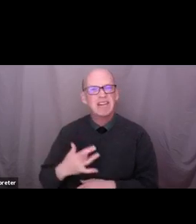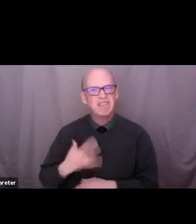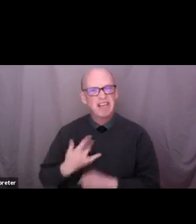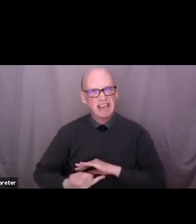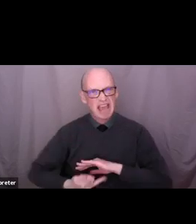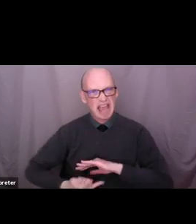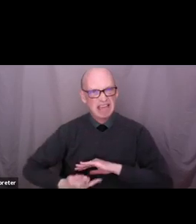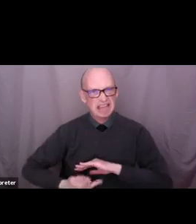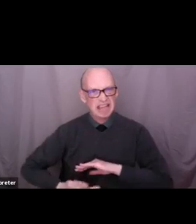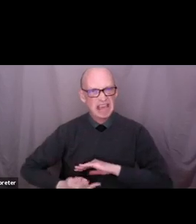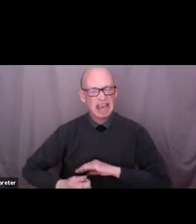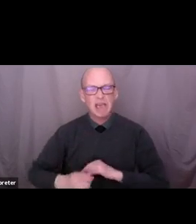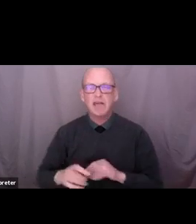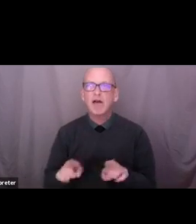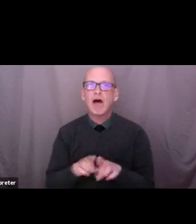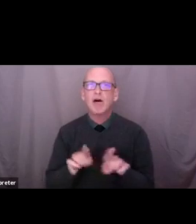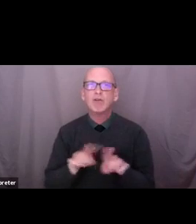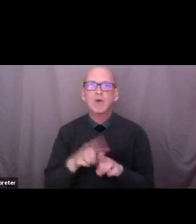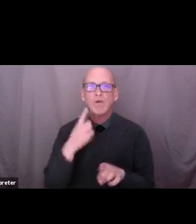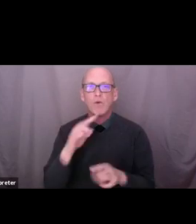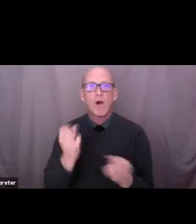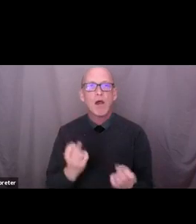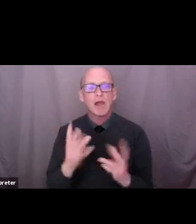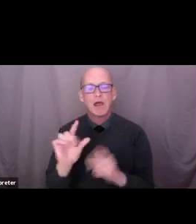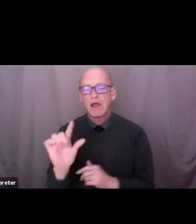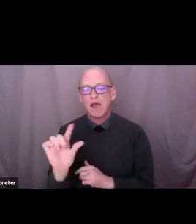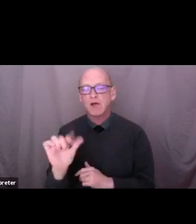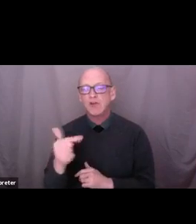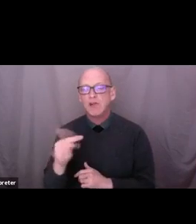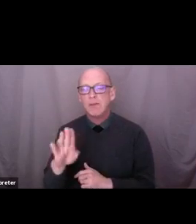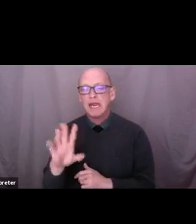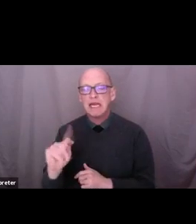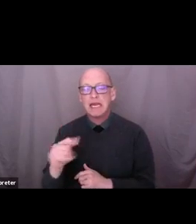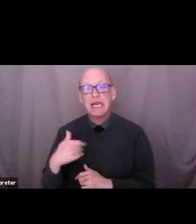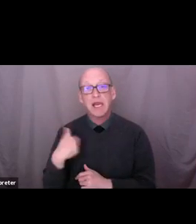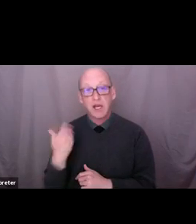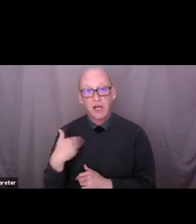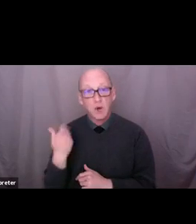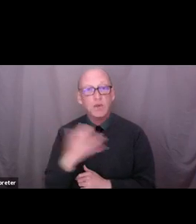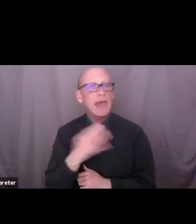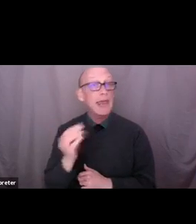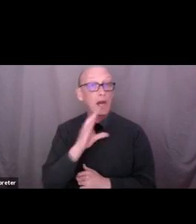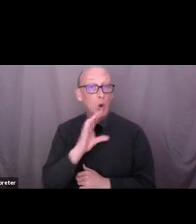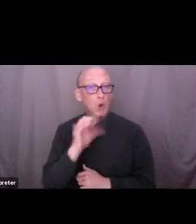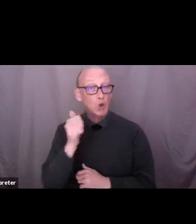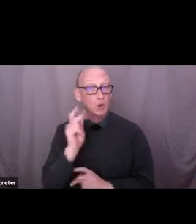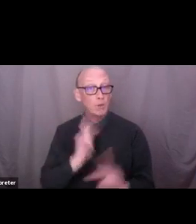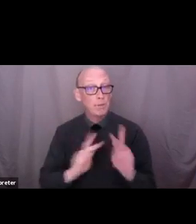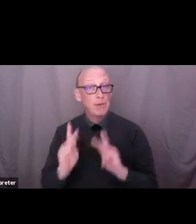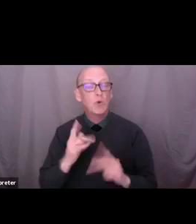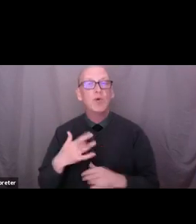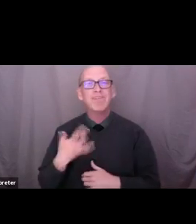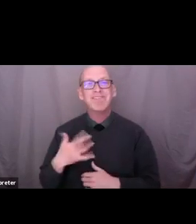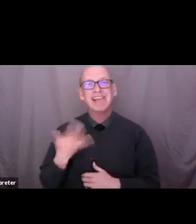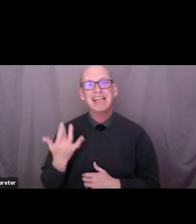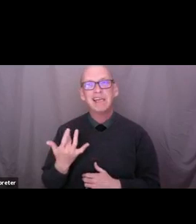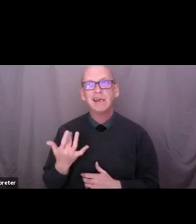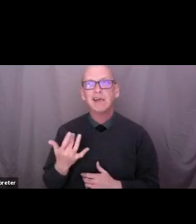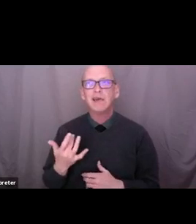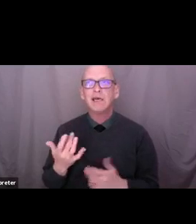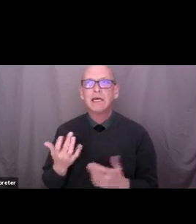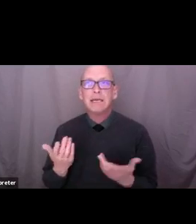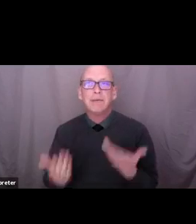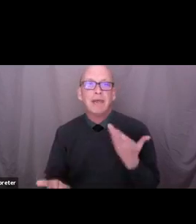and also for a lot of LGBTQ youth and elders as well, the feeling of being